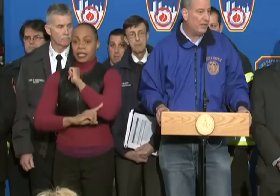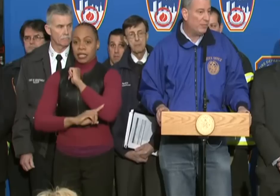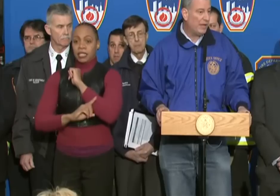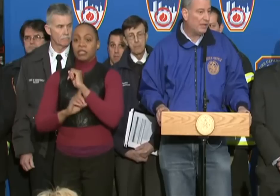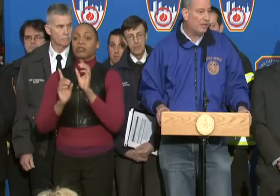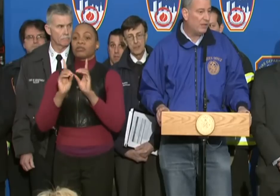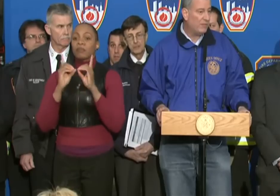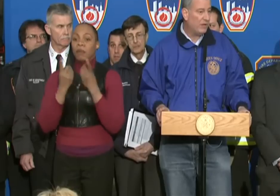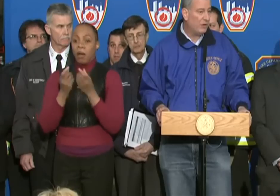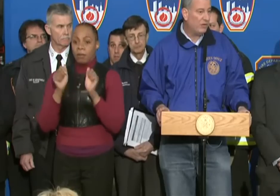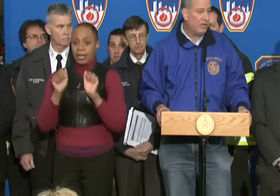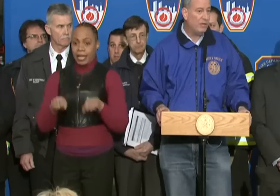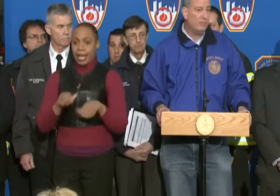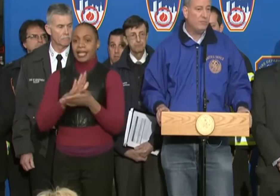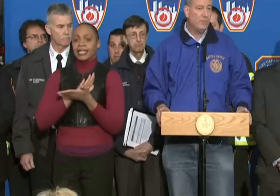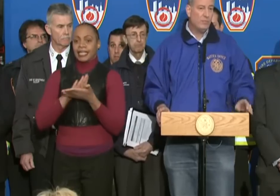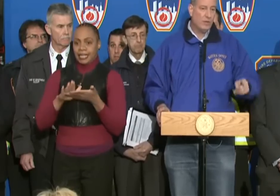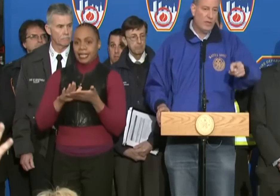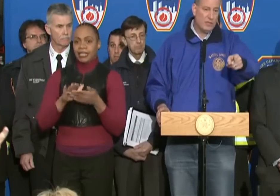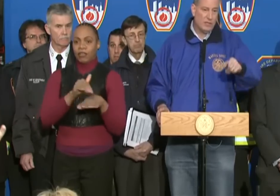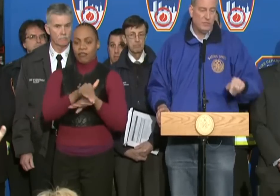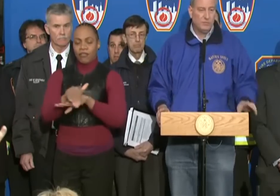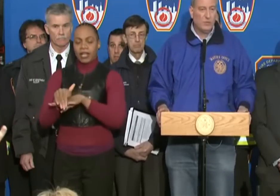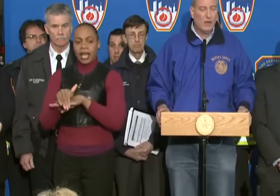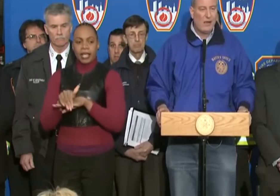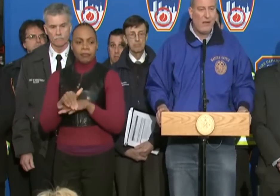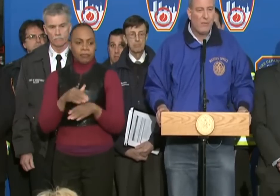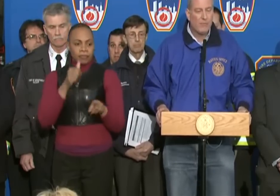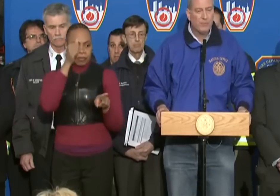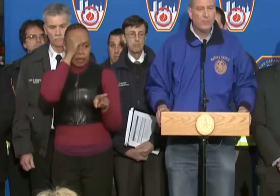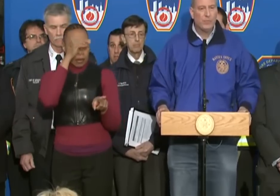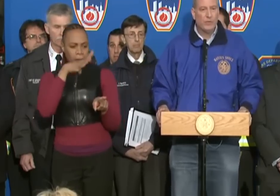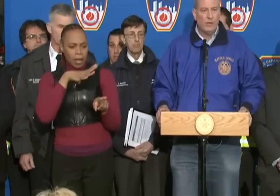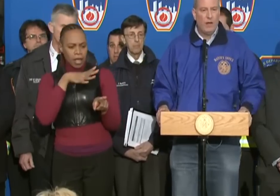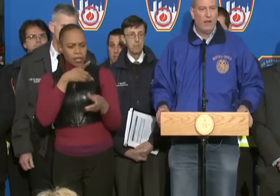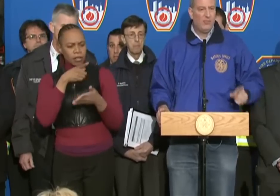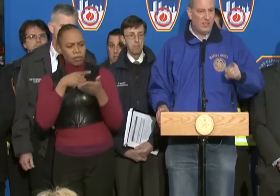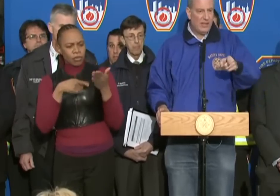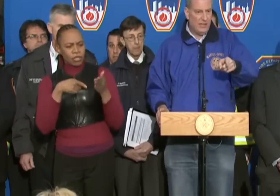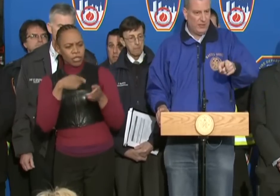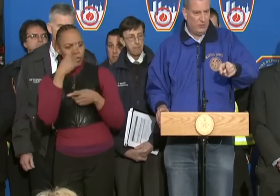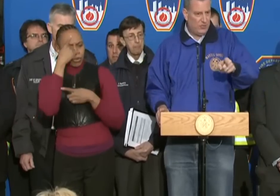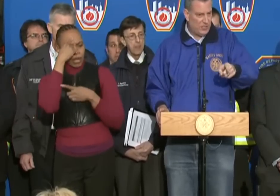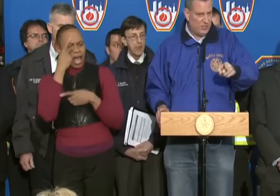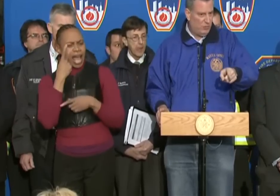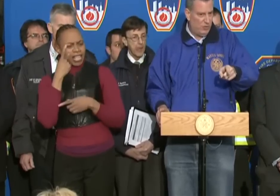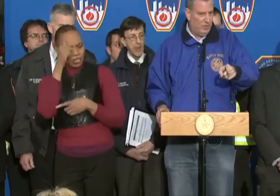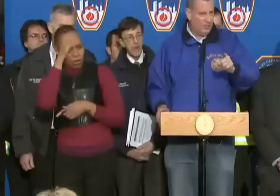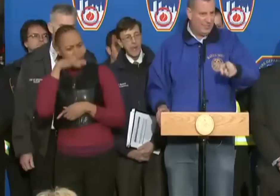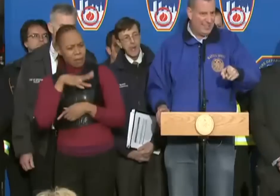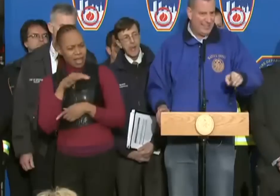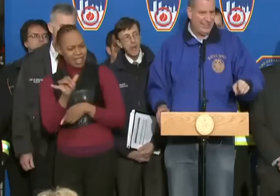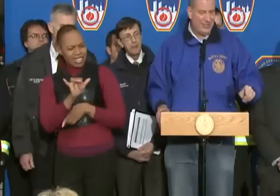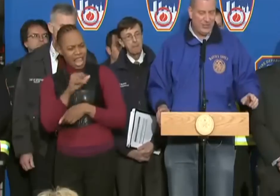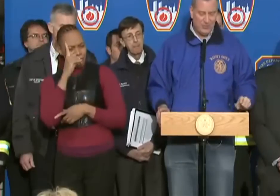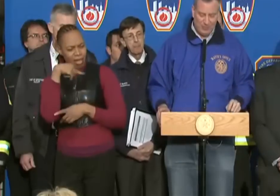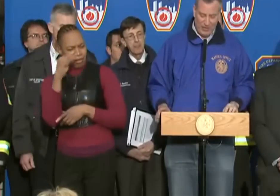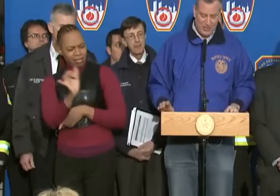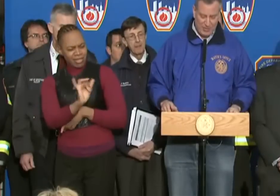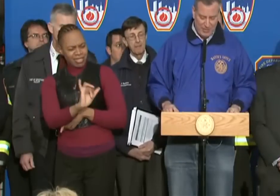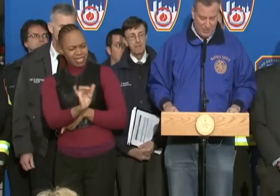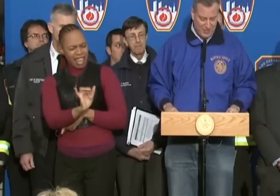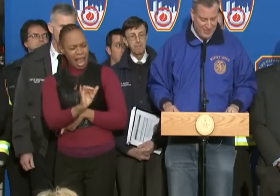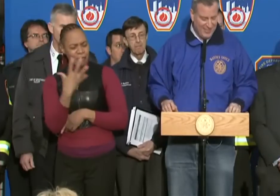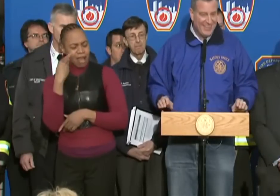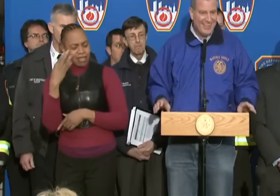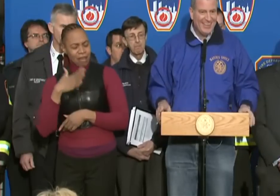and make the impact that they've made overnight. Yes. Mayor, what do you think of just the criticism? I saw a guy like you just this morning, looked exactly like you,